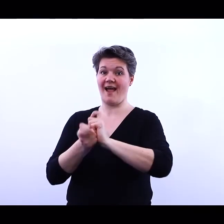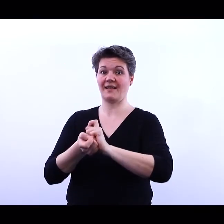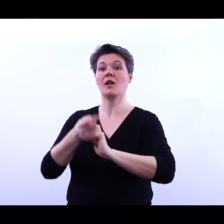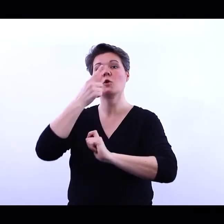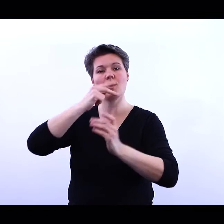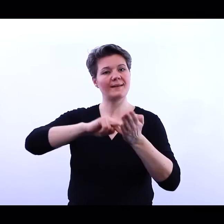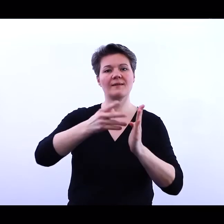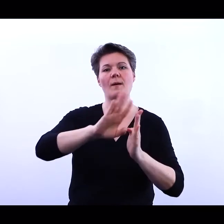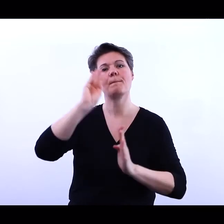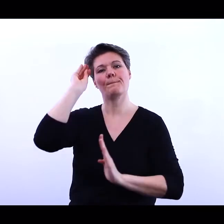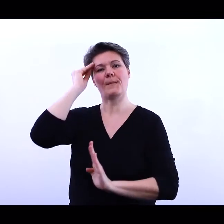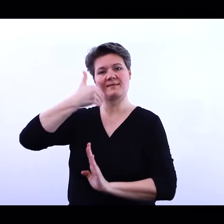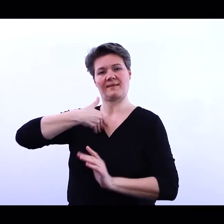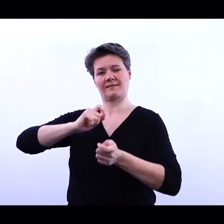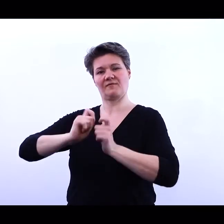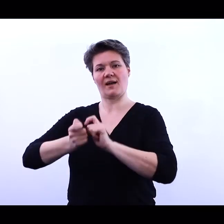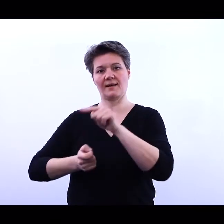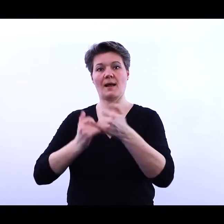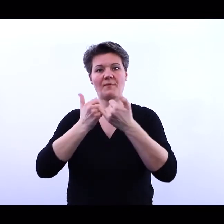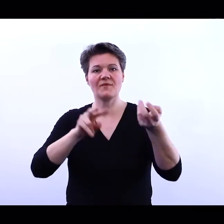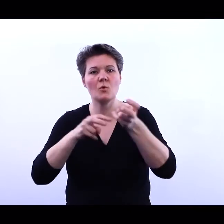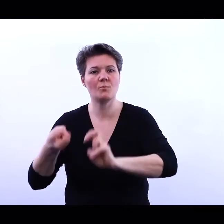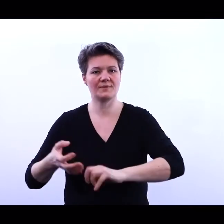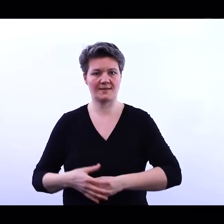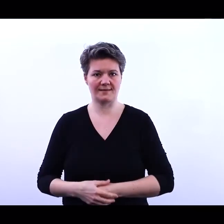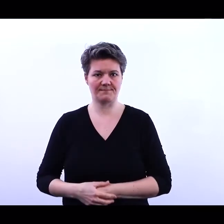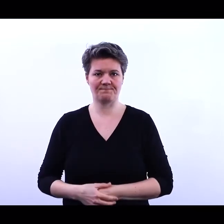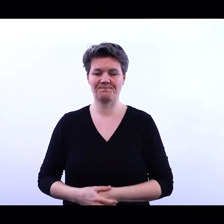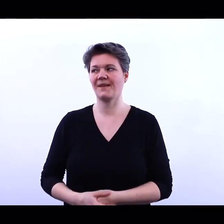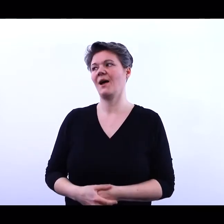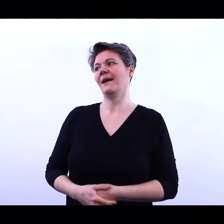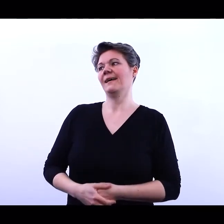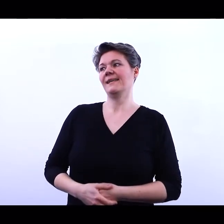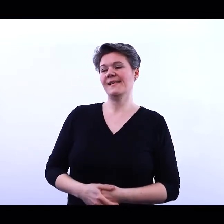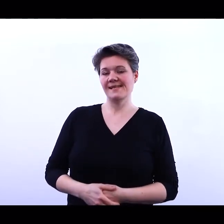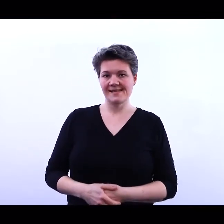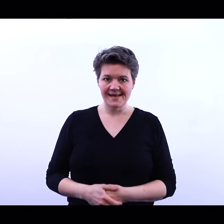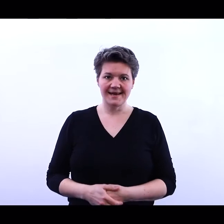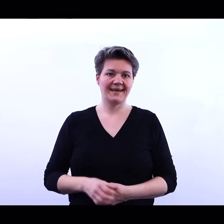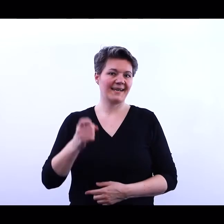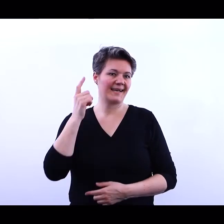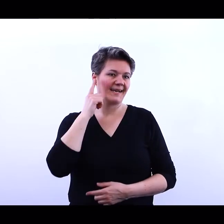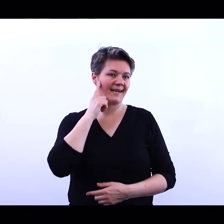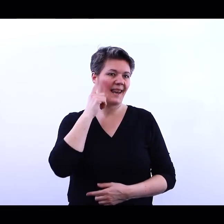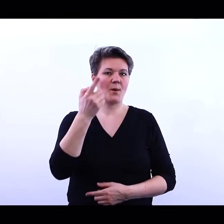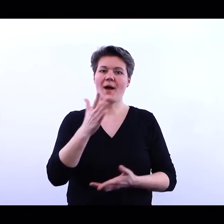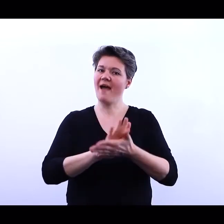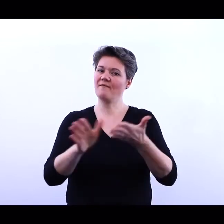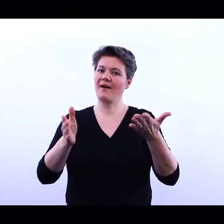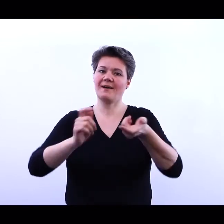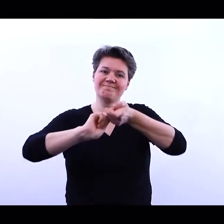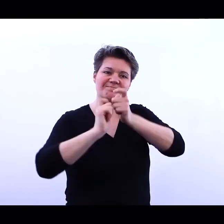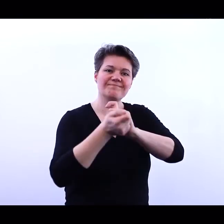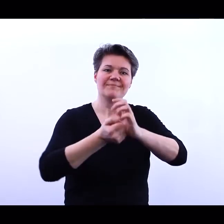on a mindset level. Yeah. It really starts with building power for change.